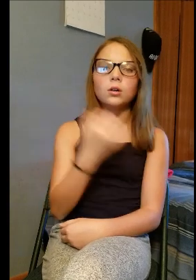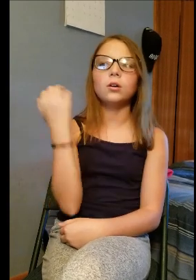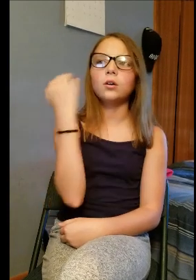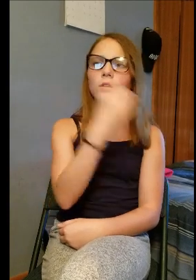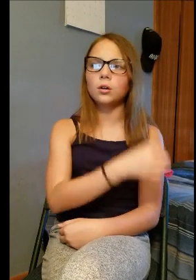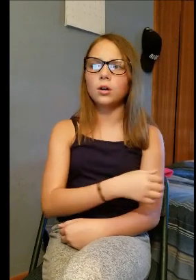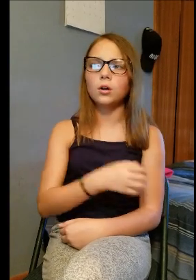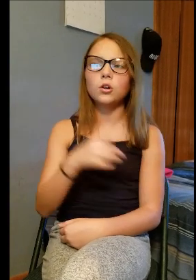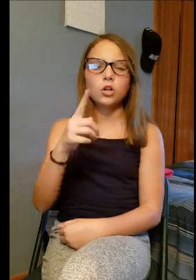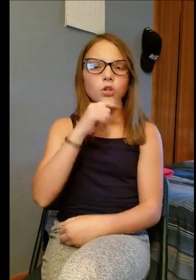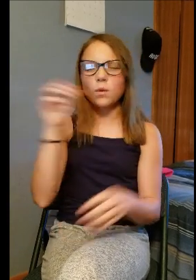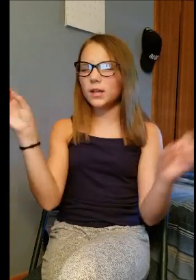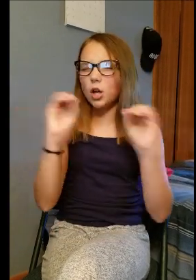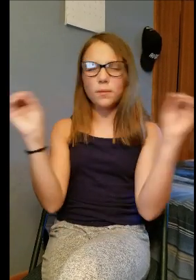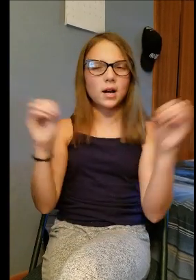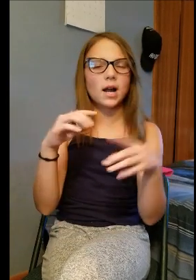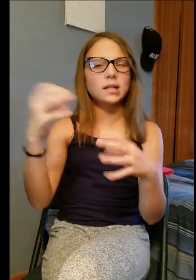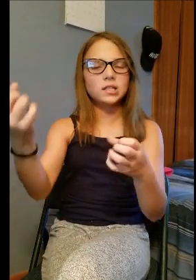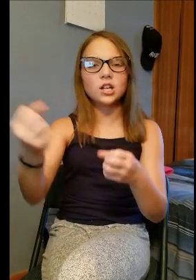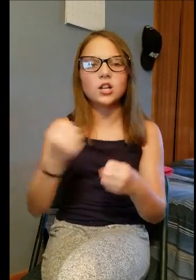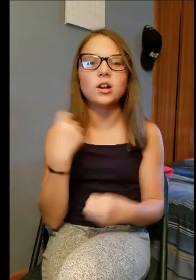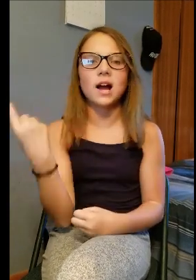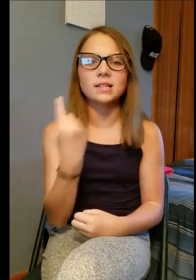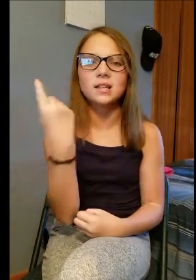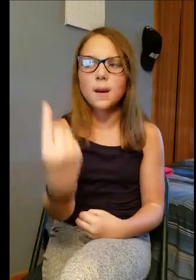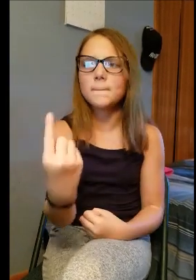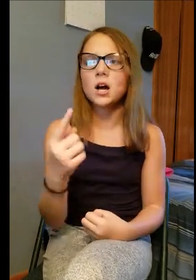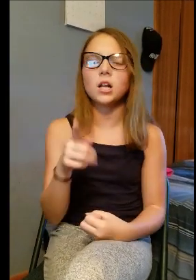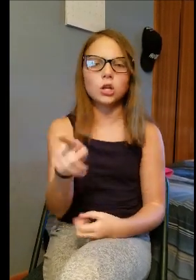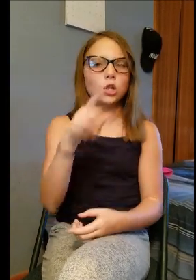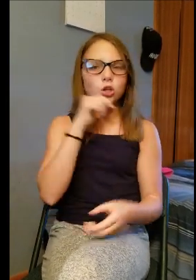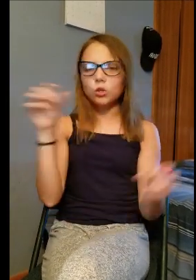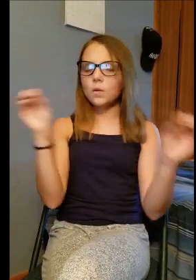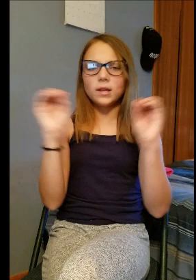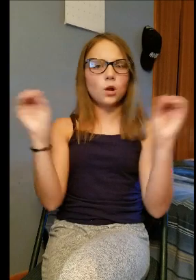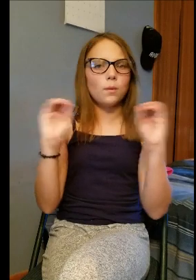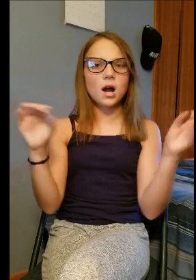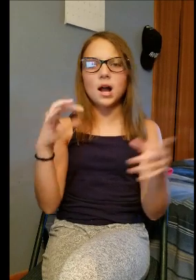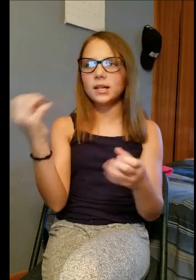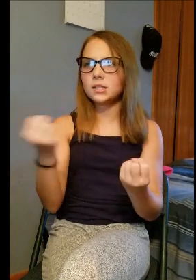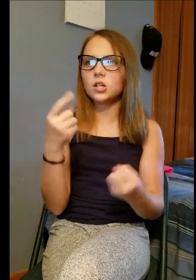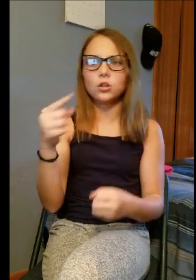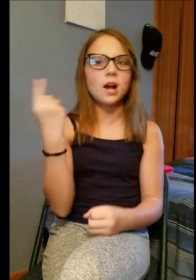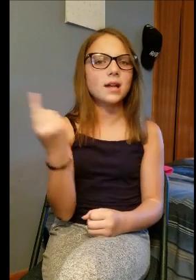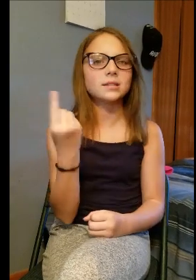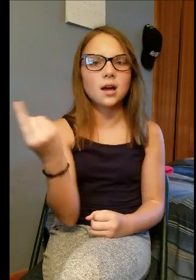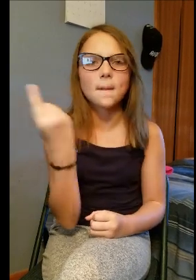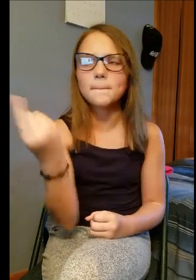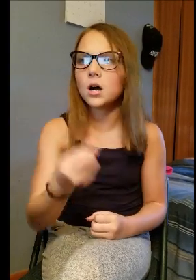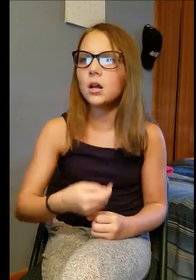You ain't nobody till you got somebody You ain't nobody till you got somebody